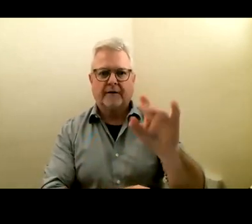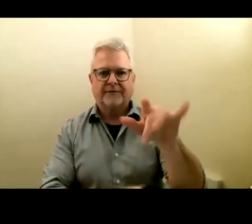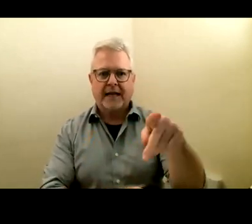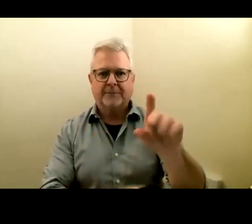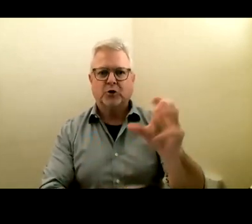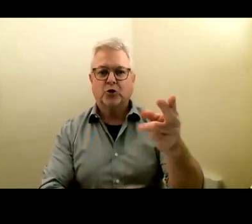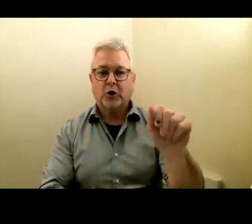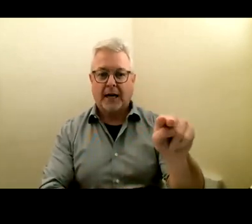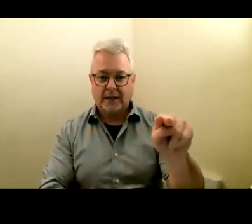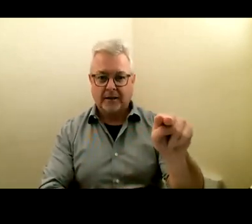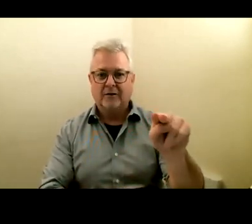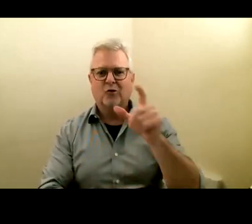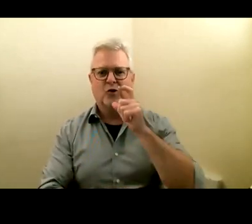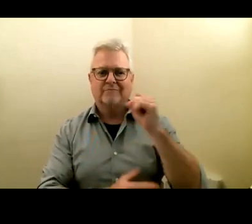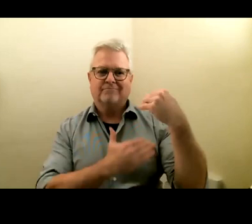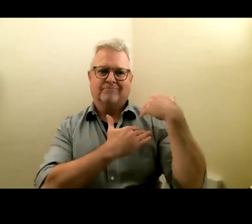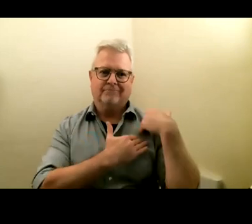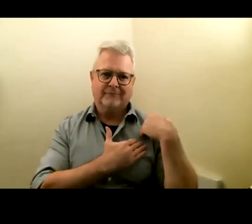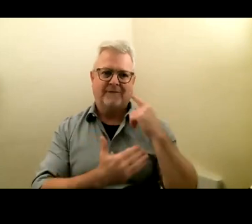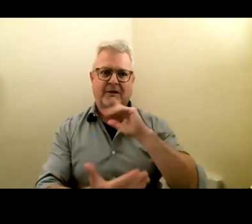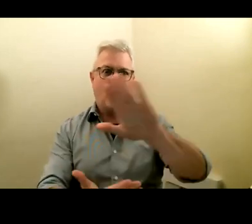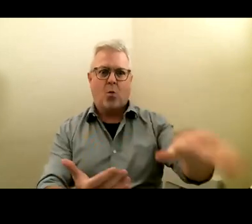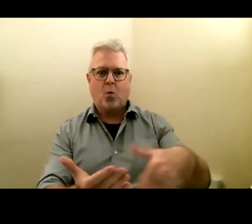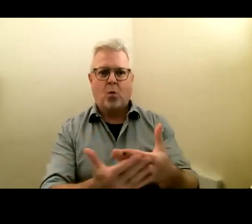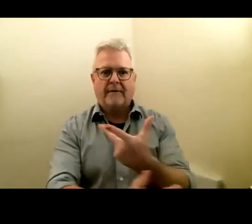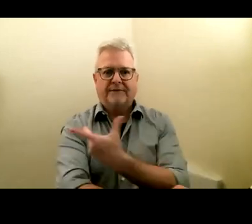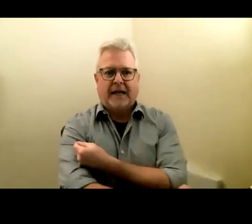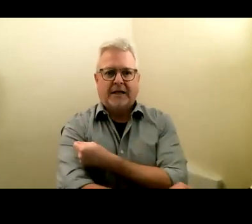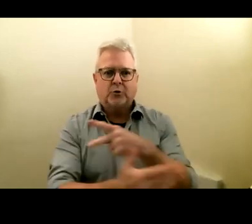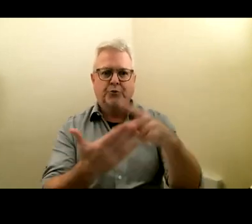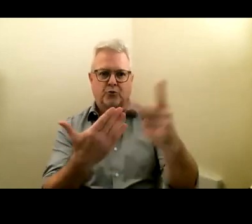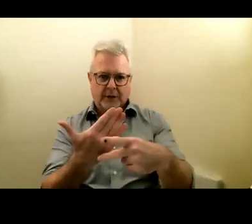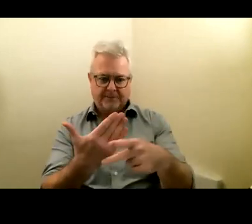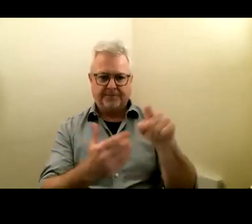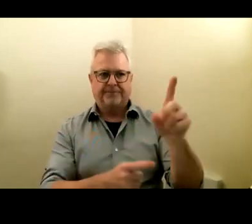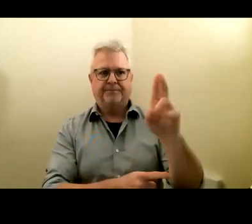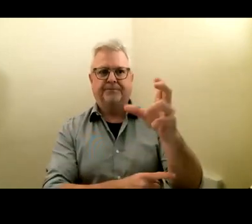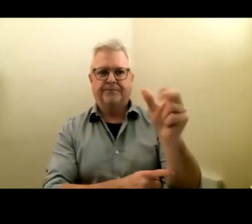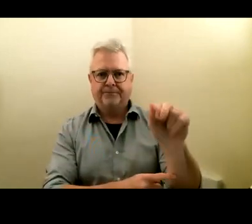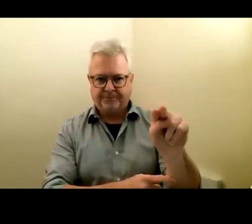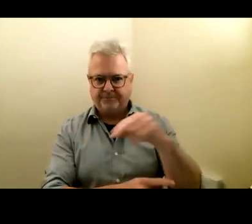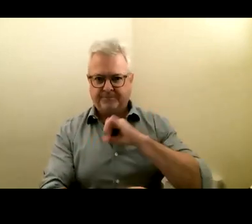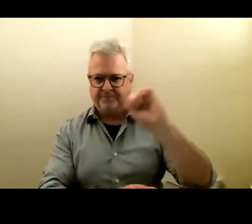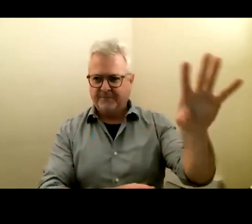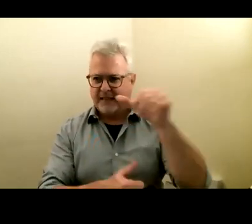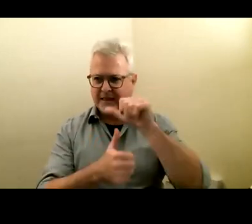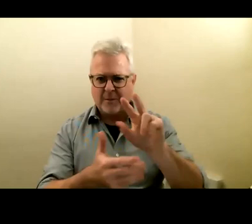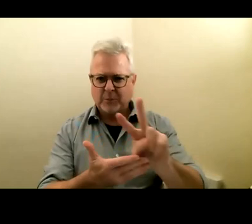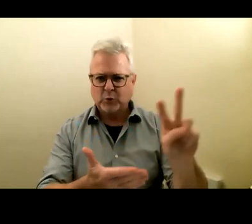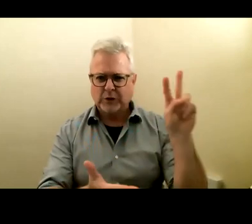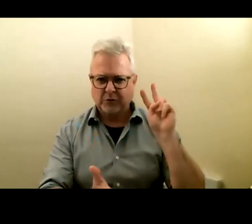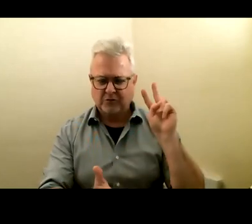letter to Dr. Philip Chang, who is responsible for all of the vaccine